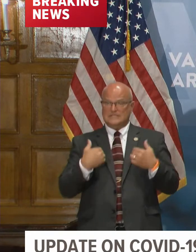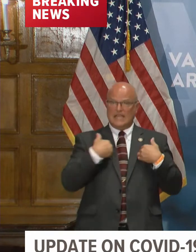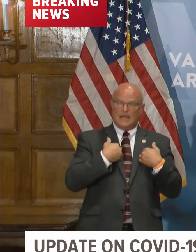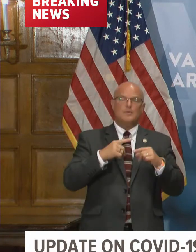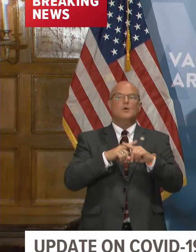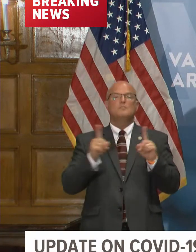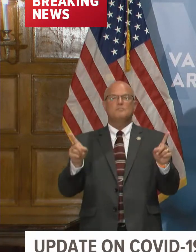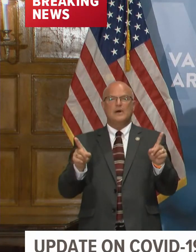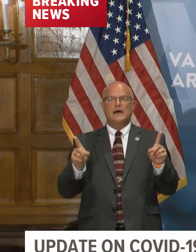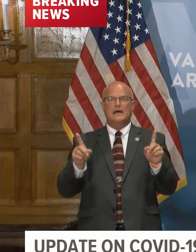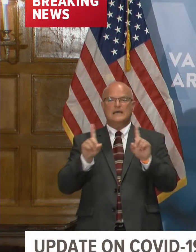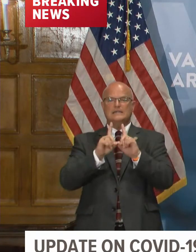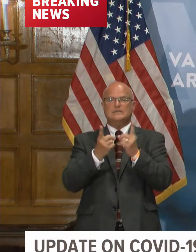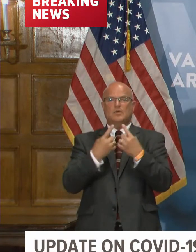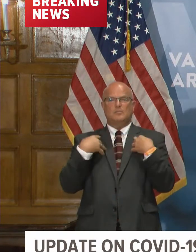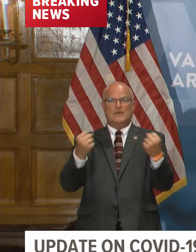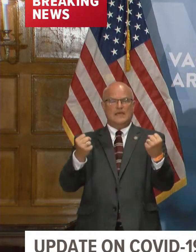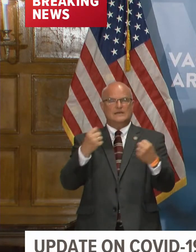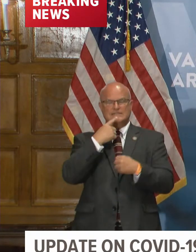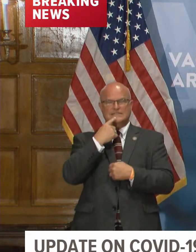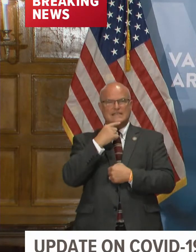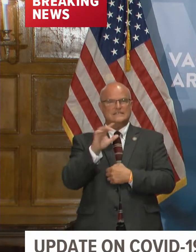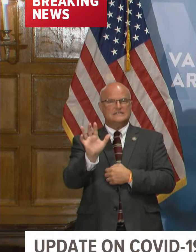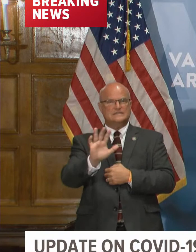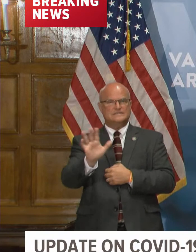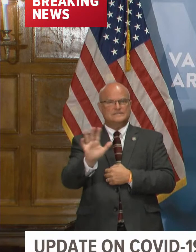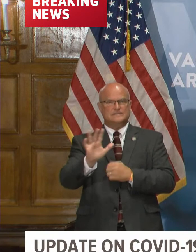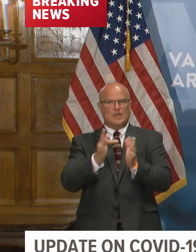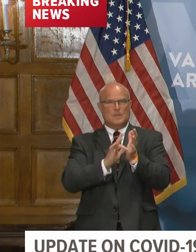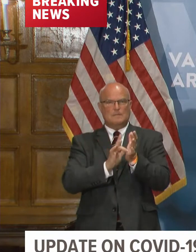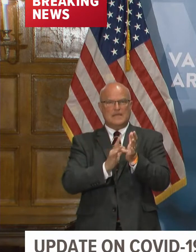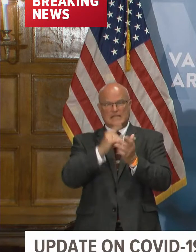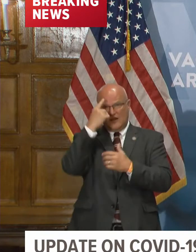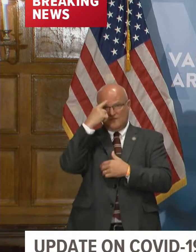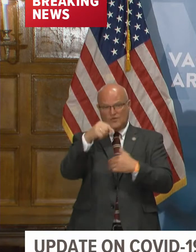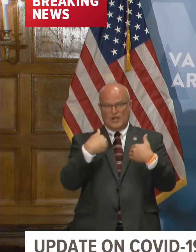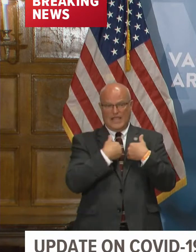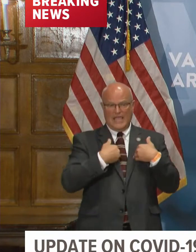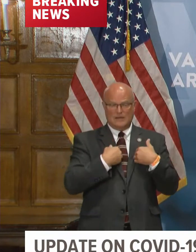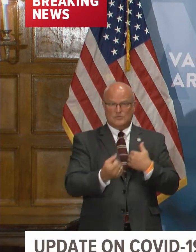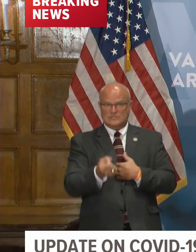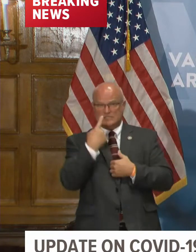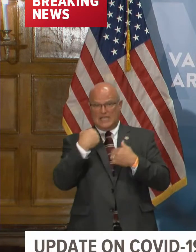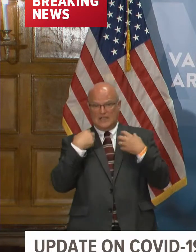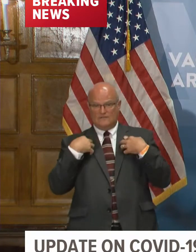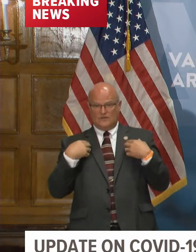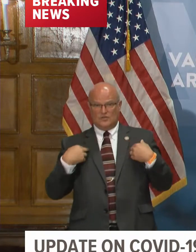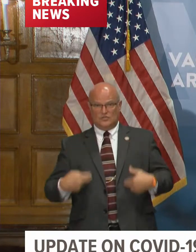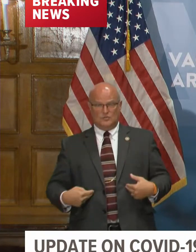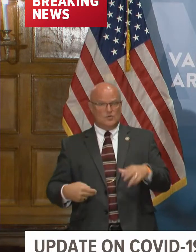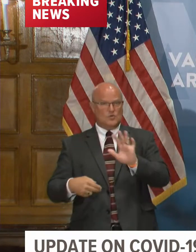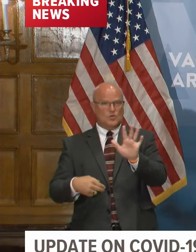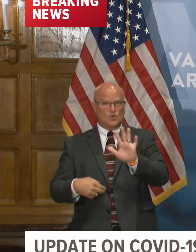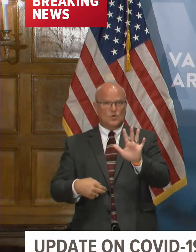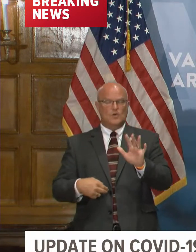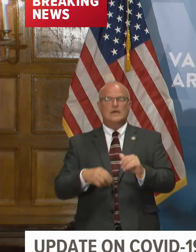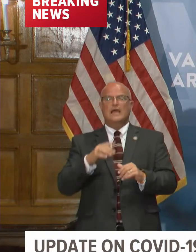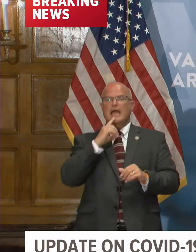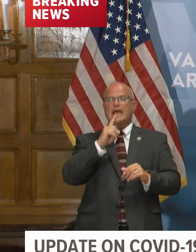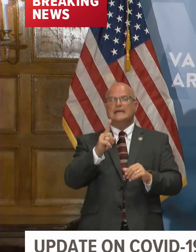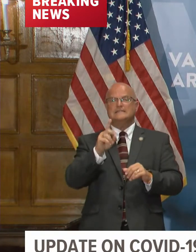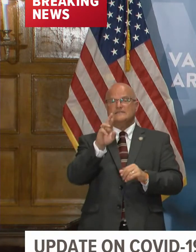Health advises people to never take any medication intended to treat animals and to only take ivermectin